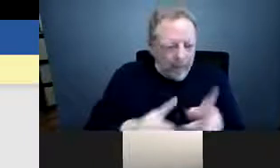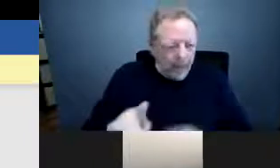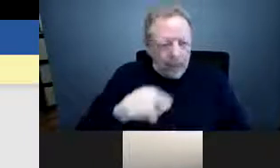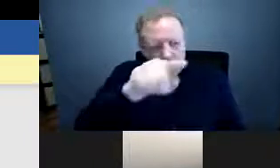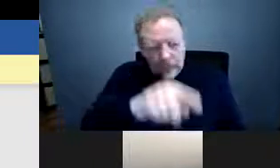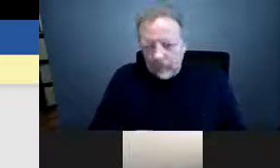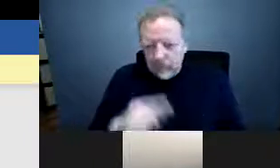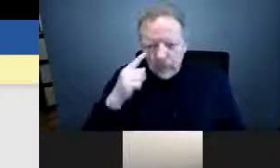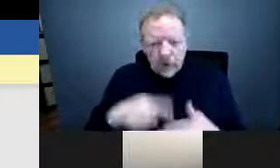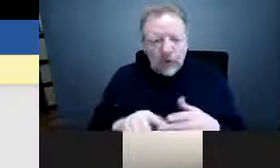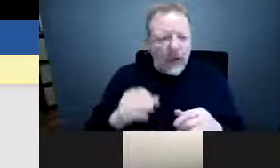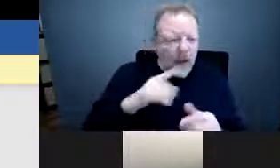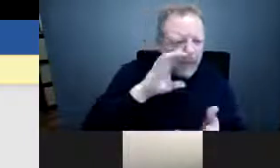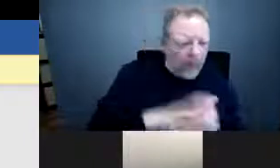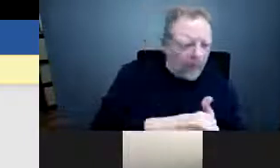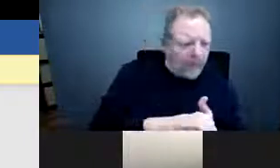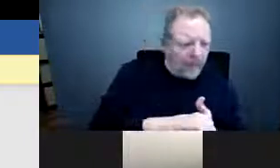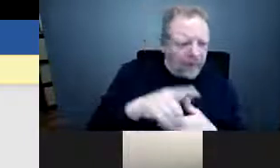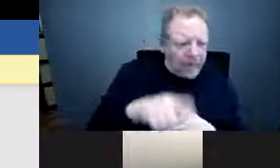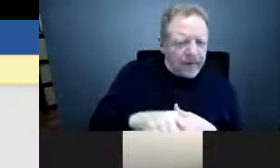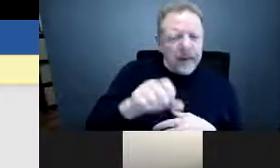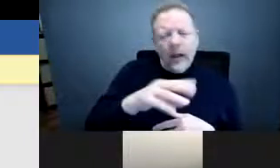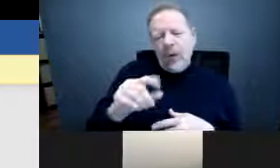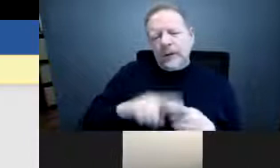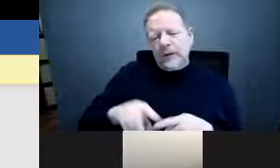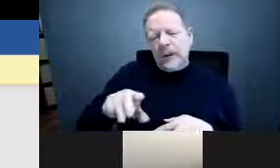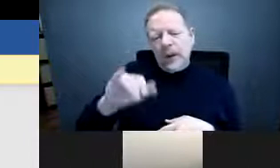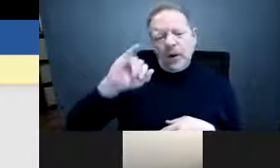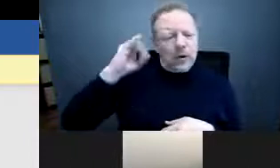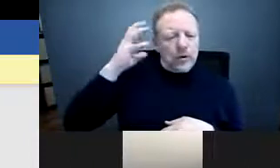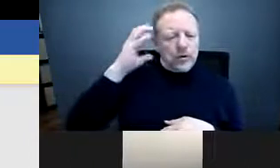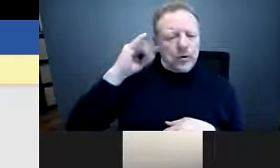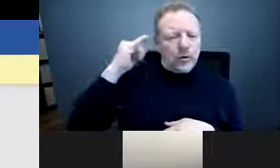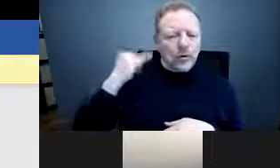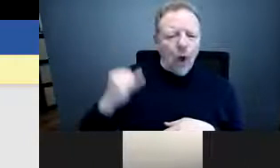And I believe it was shown and Simon that I would, at the last meeting as our interpreters. If I was